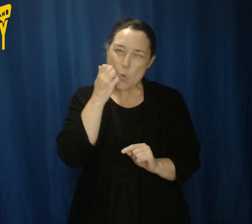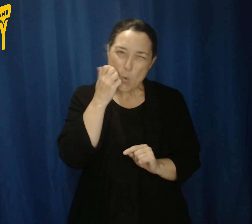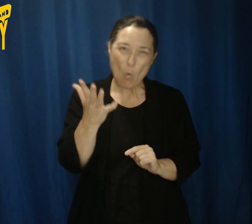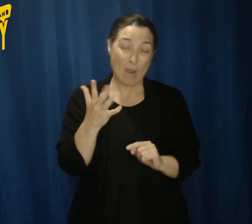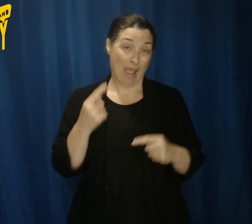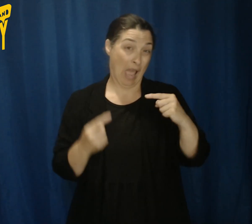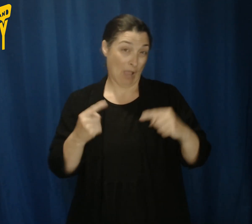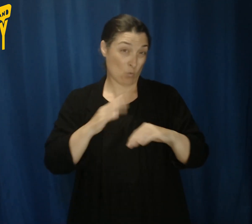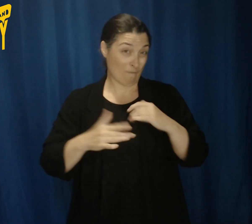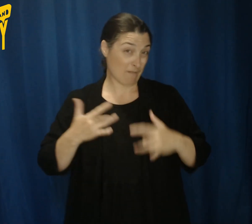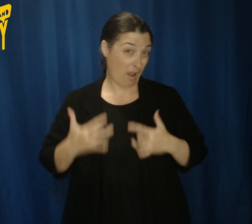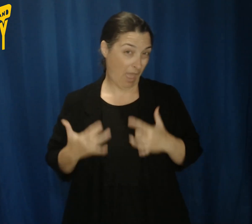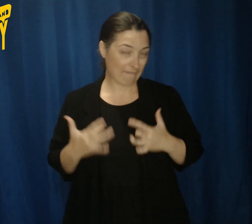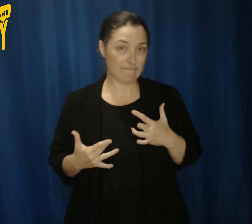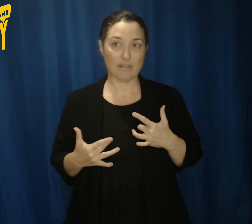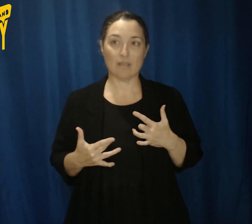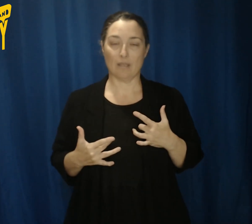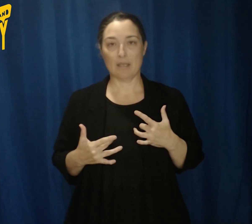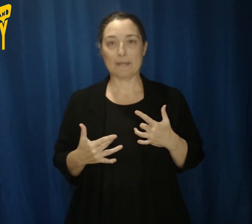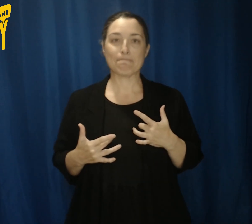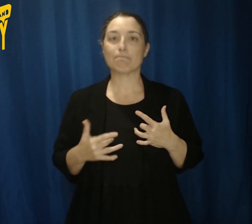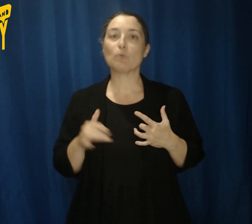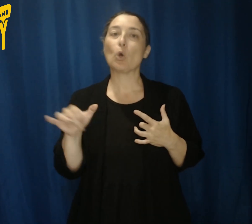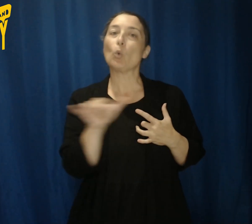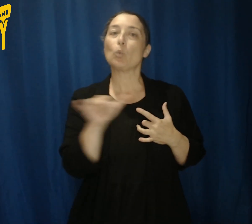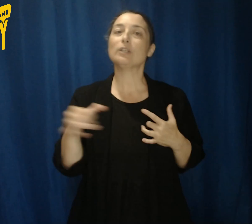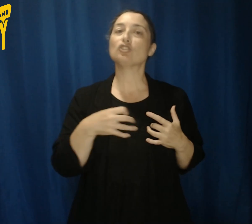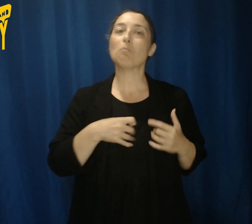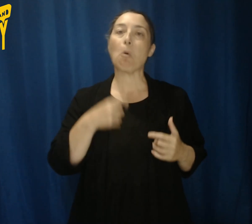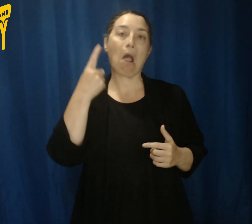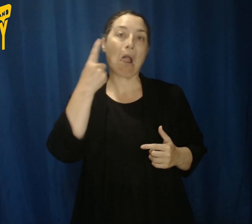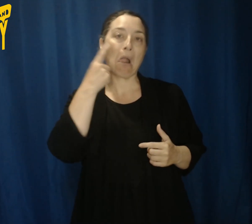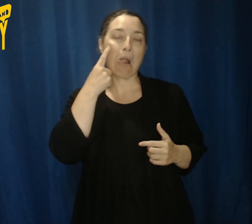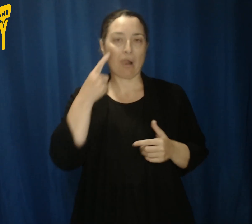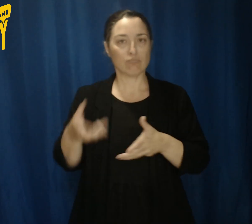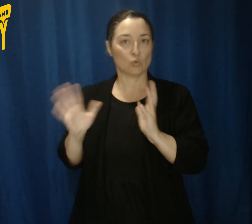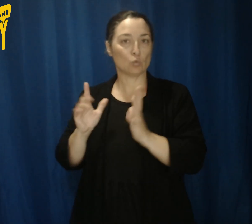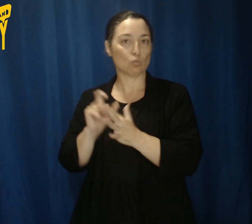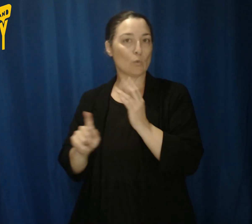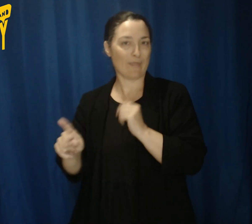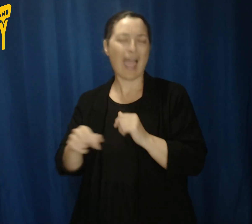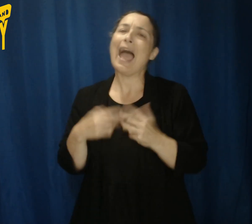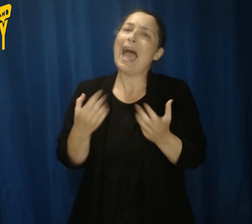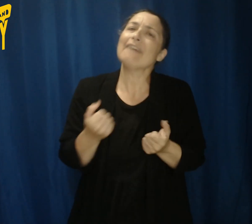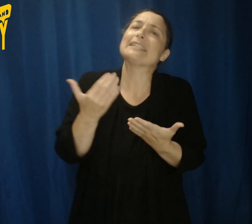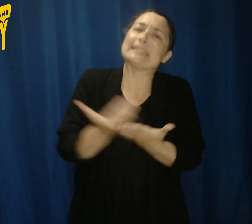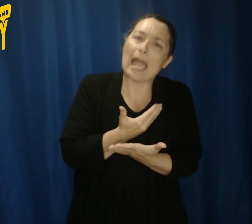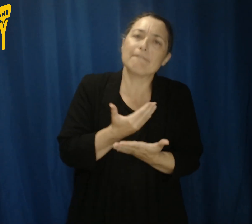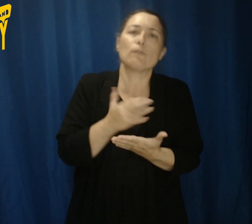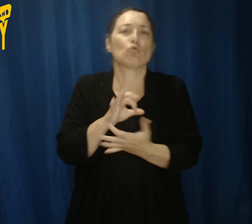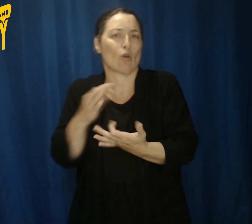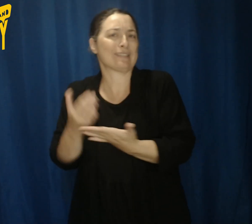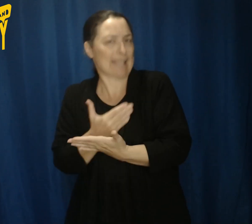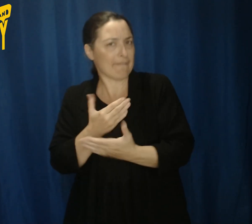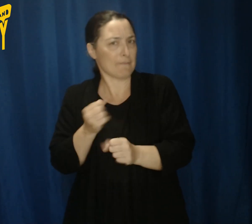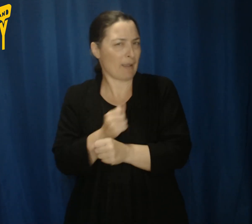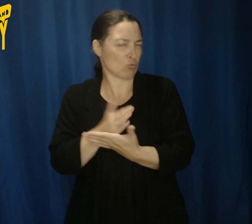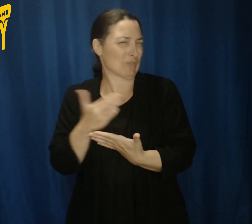life is always take the experimental option. I mean, there's safe and unsafe. I don't want people to be unsafe, but always try something